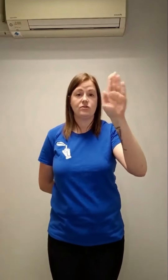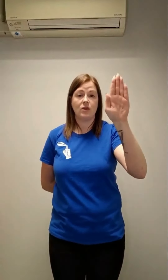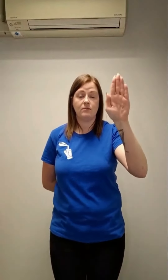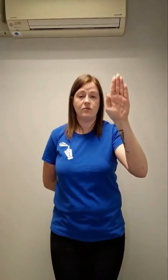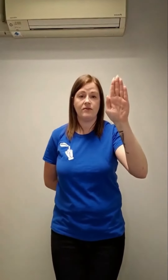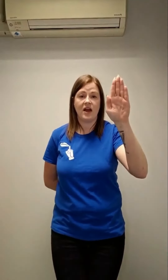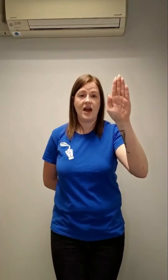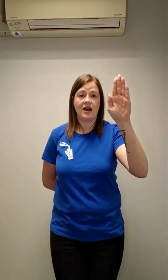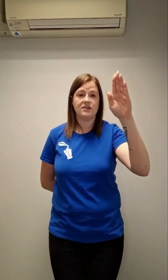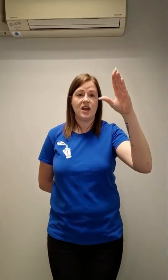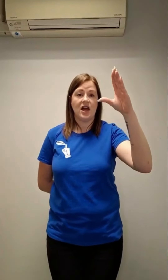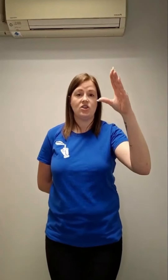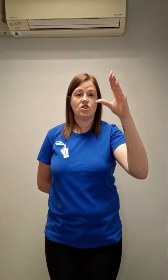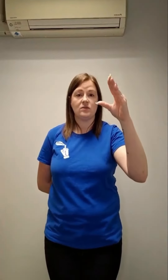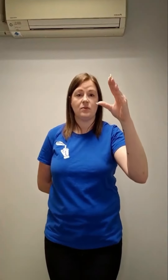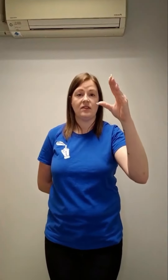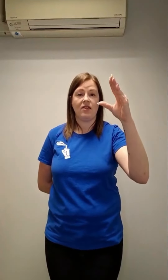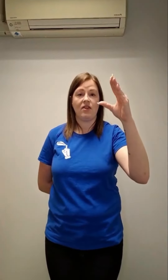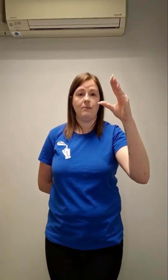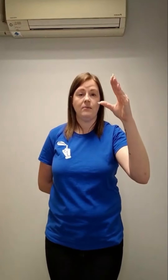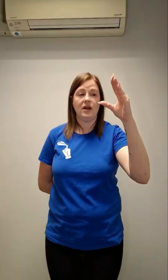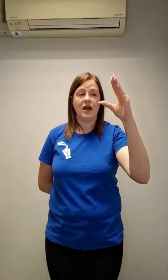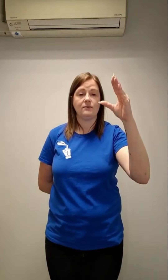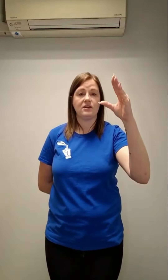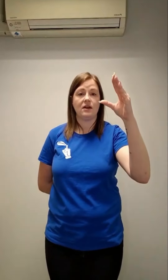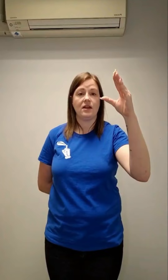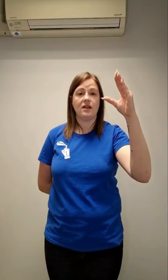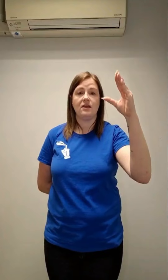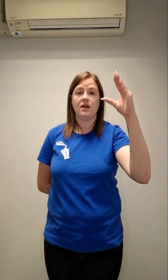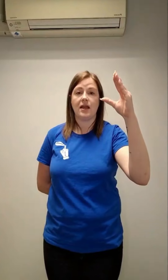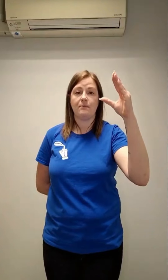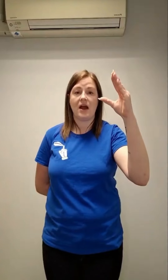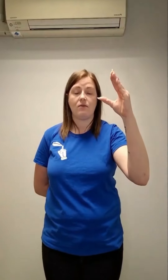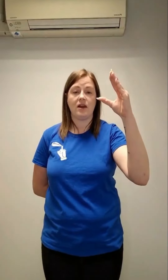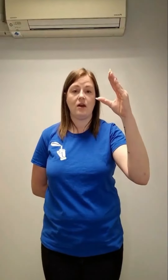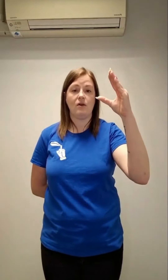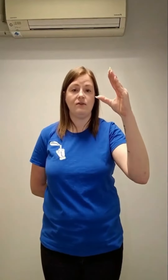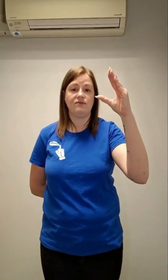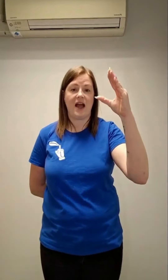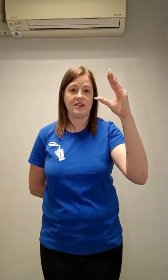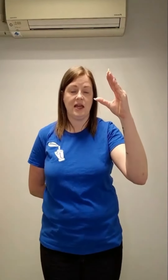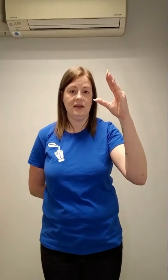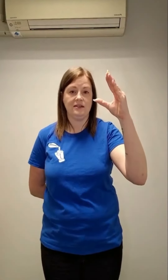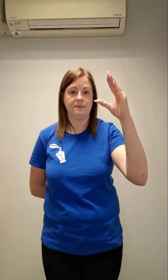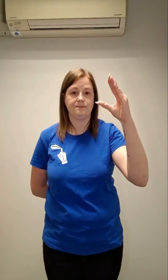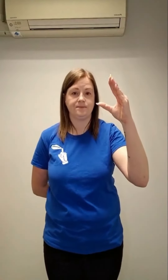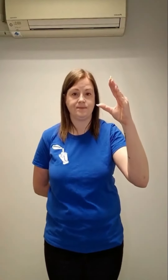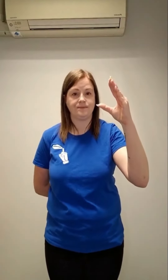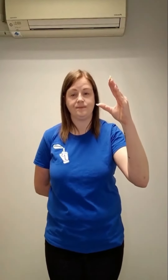come from a flat hand and just bring that thumb out slightly. A parallel flat hand.